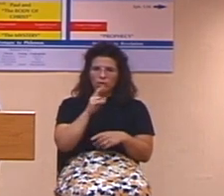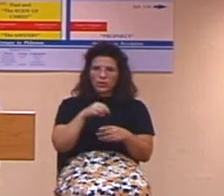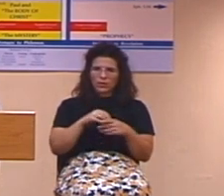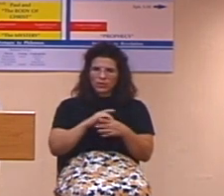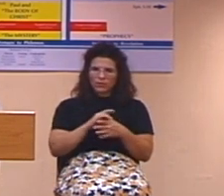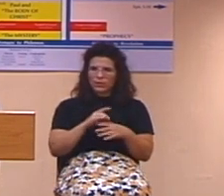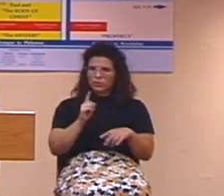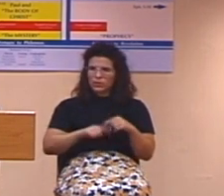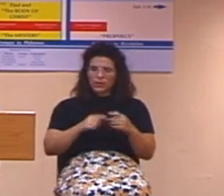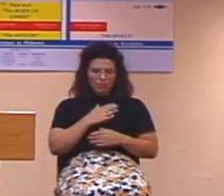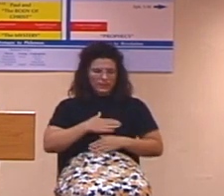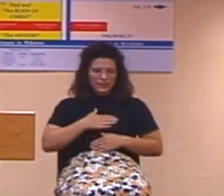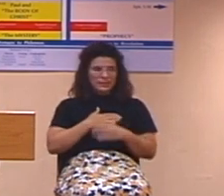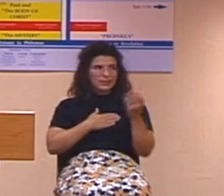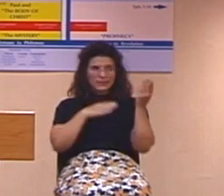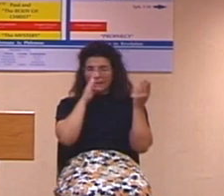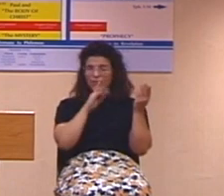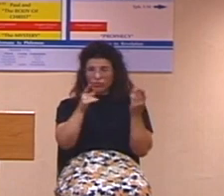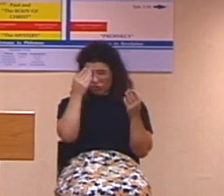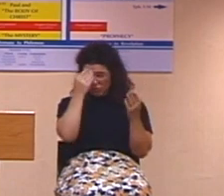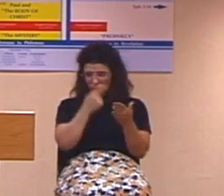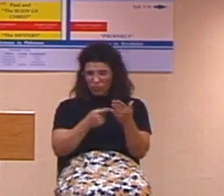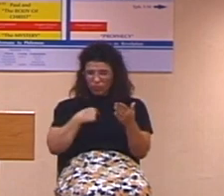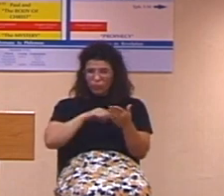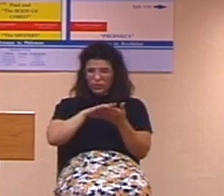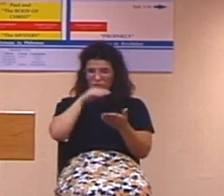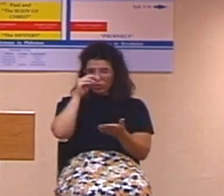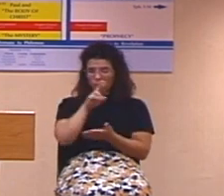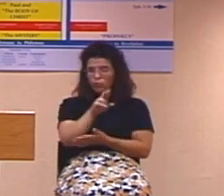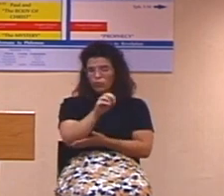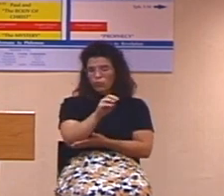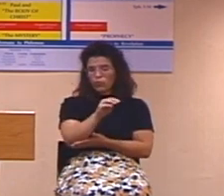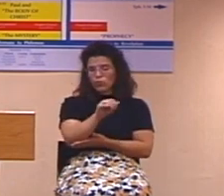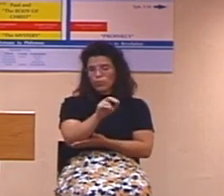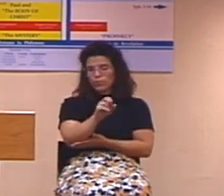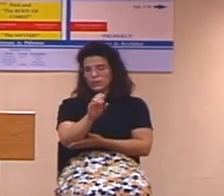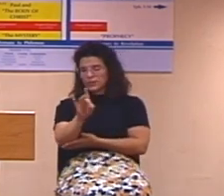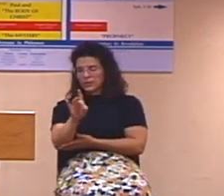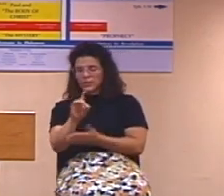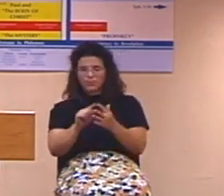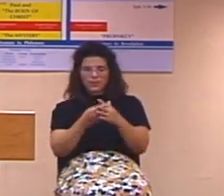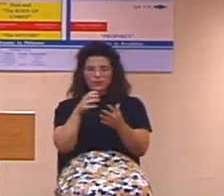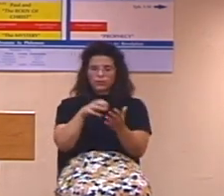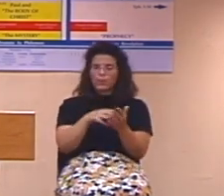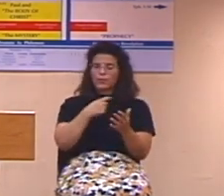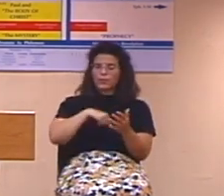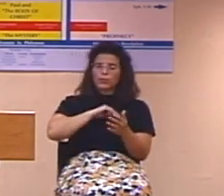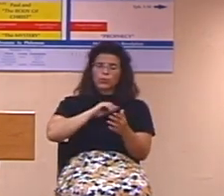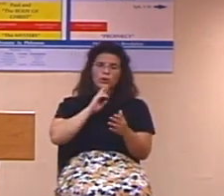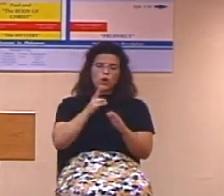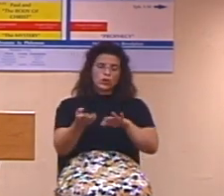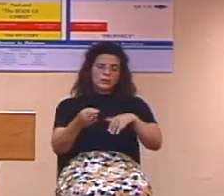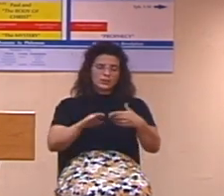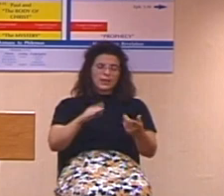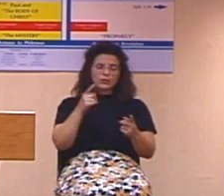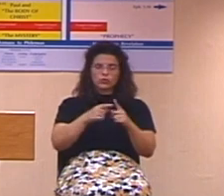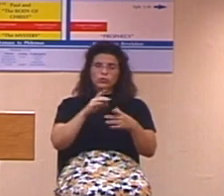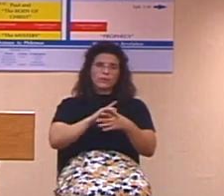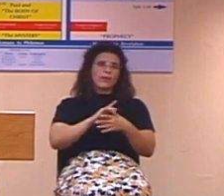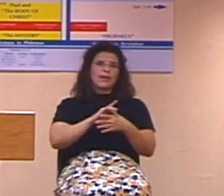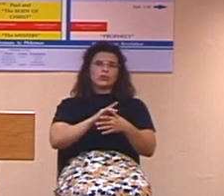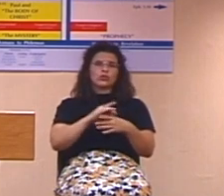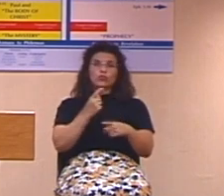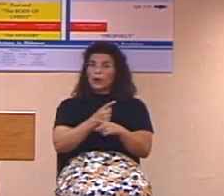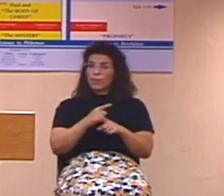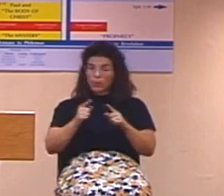Please God. You know what we learn here in Romans 8, in the beginning of this chapter, that we're dead to what? We're dead to the flesh.